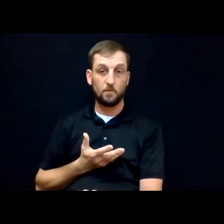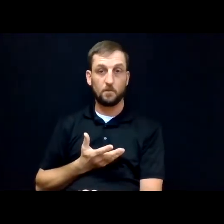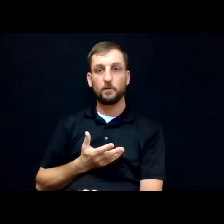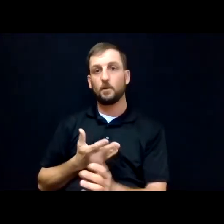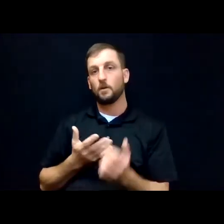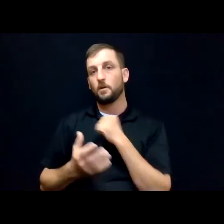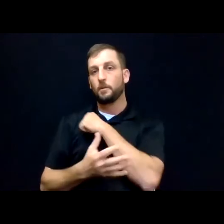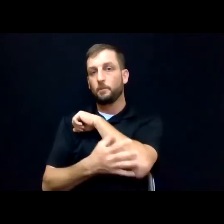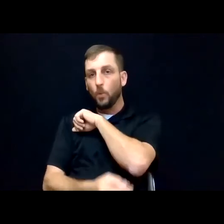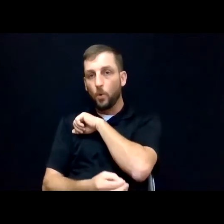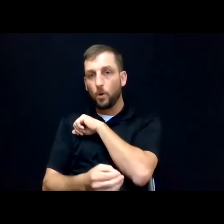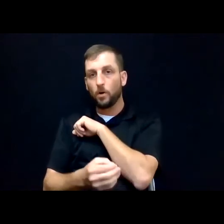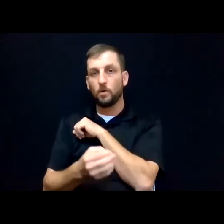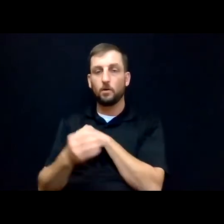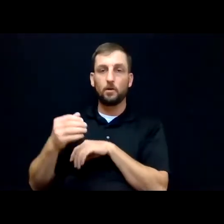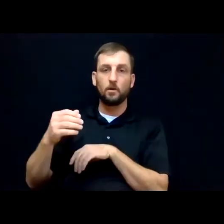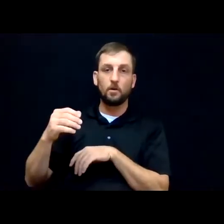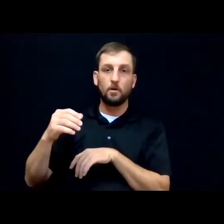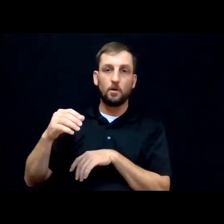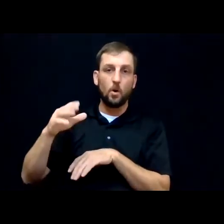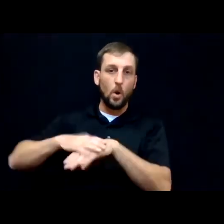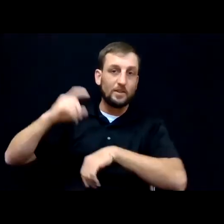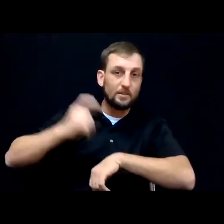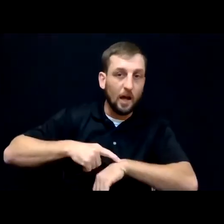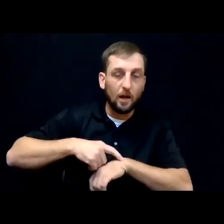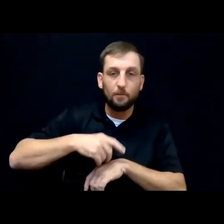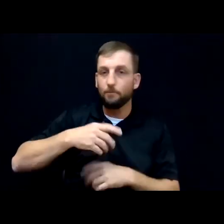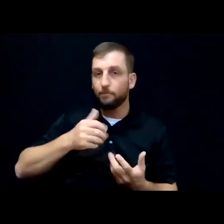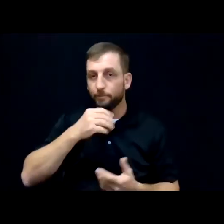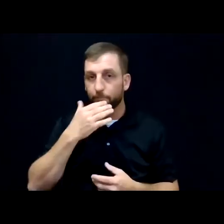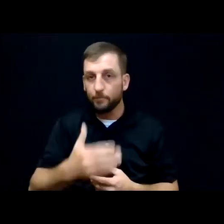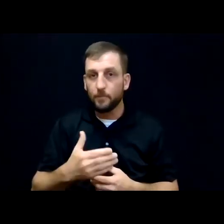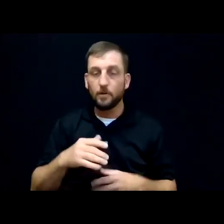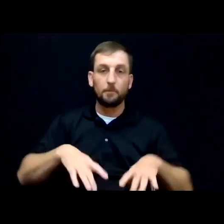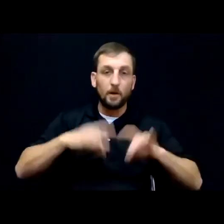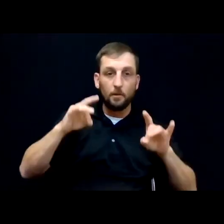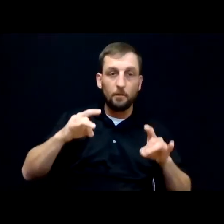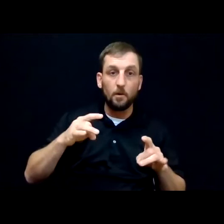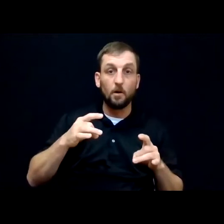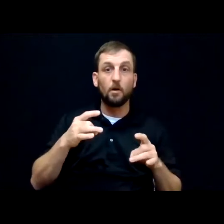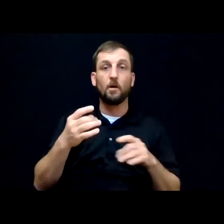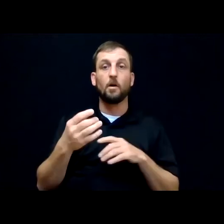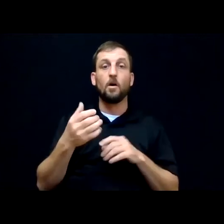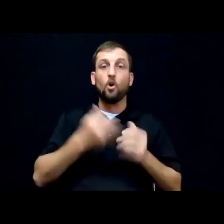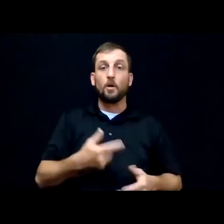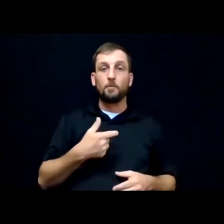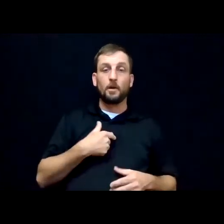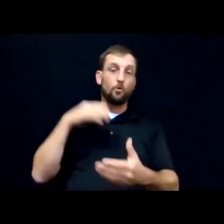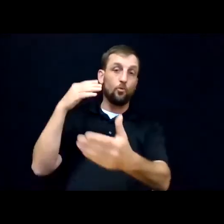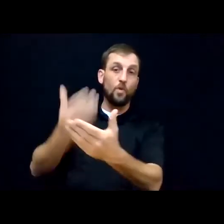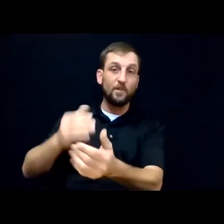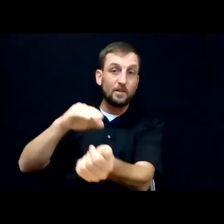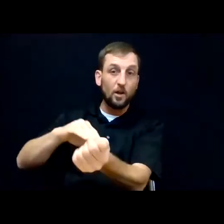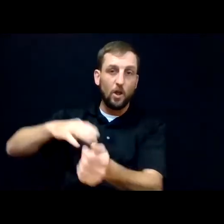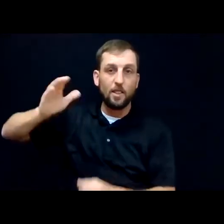performance on on-time pickups, which would a lot of times would make me late for doctor's appointments. And